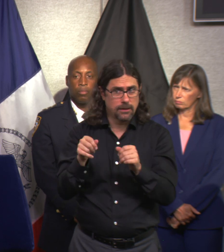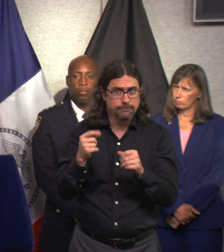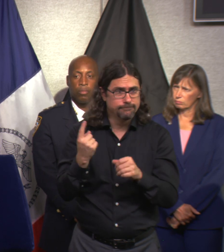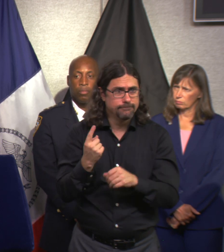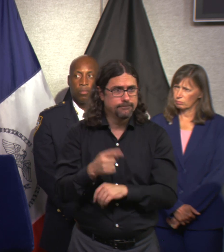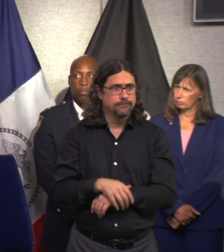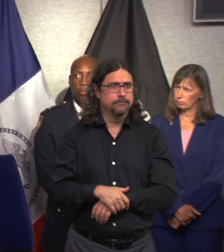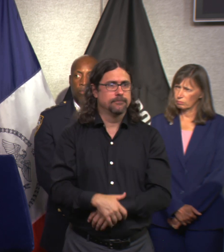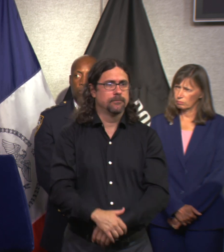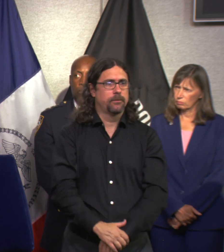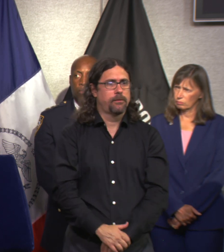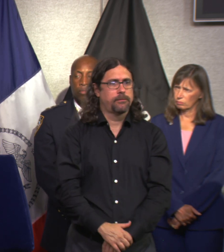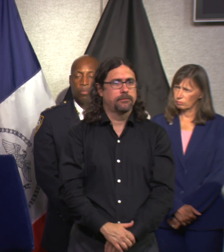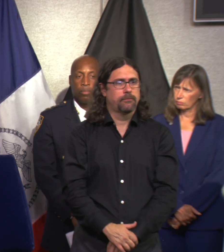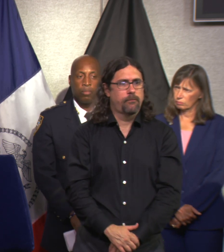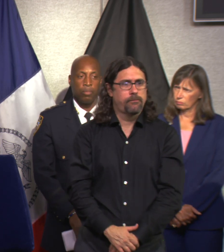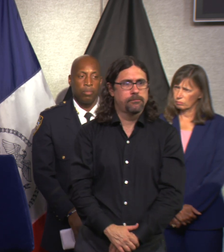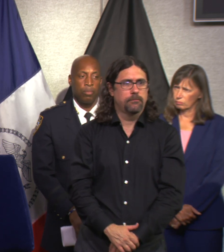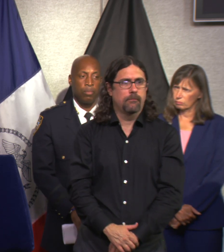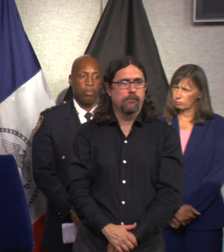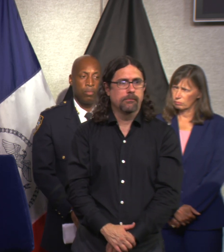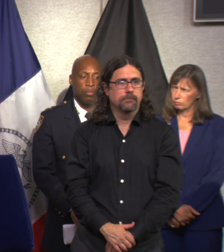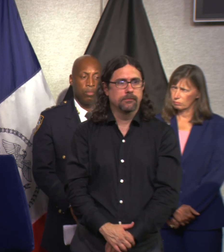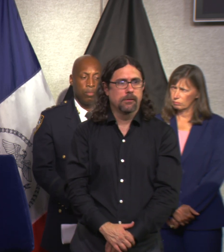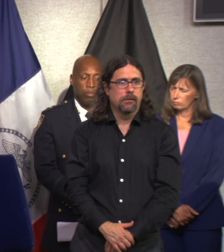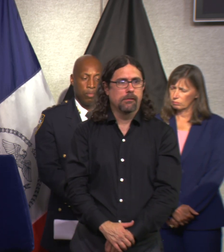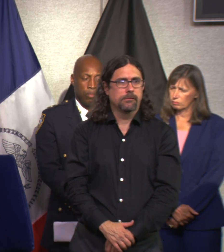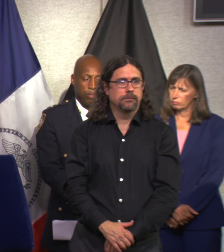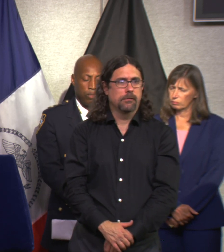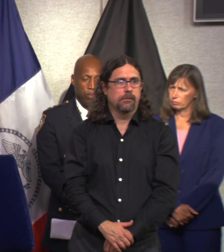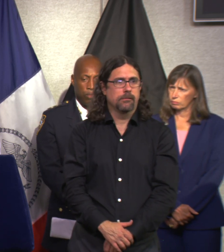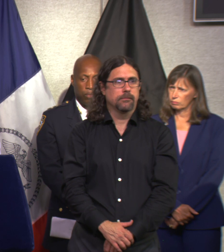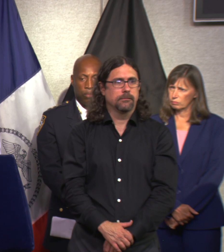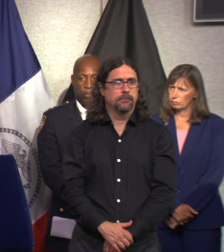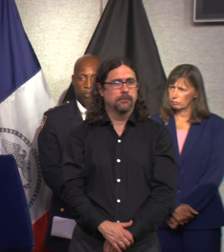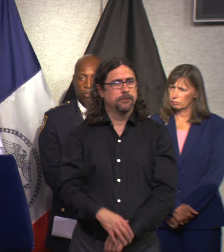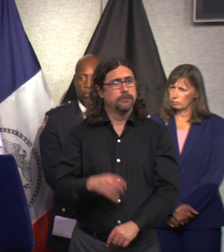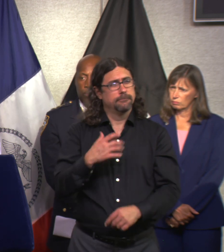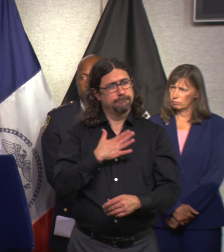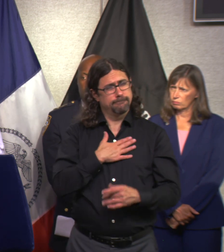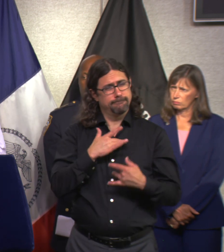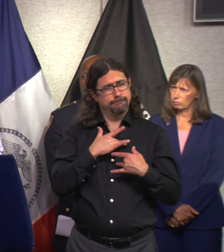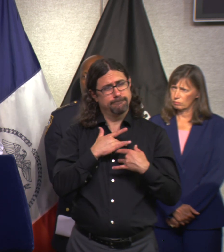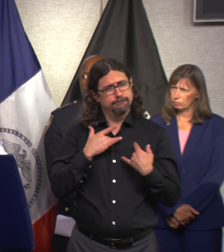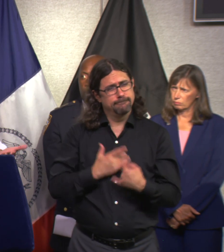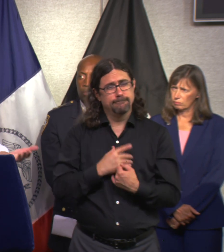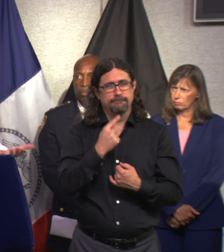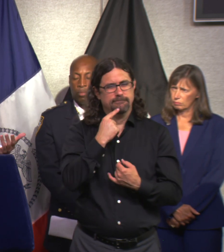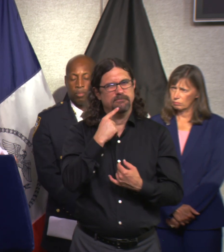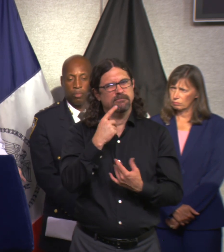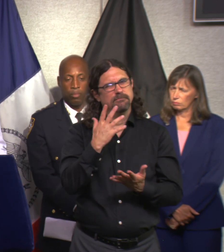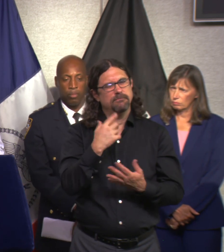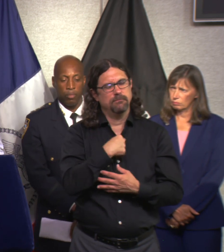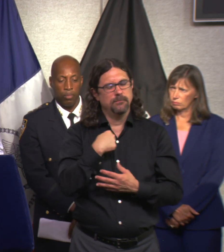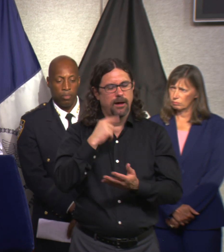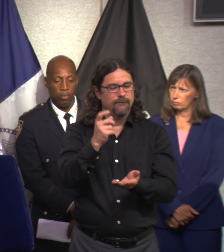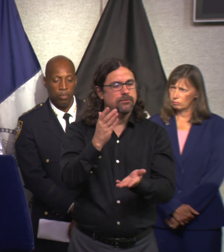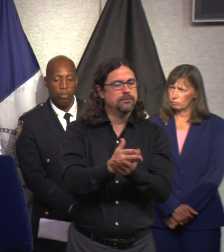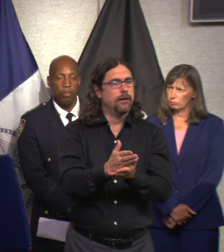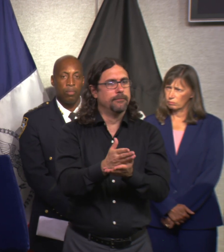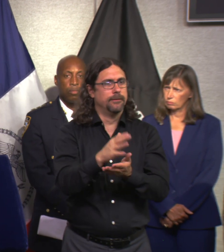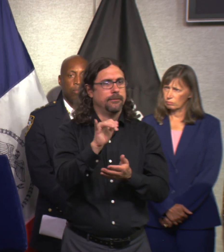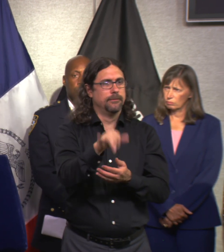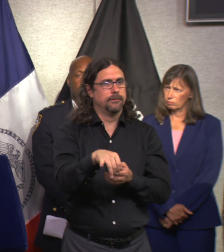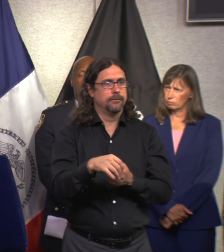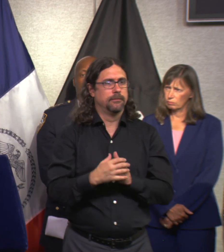our job is to stop these tragedies from happening. I really believe that. And this morning on the radio was a very honest and